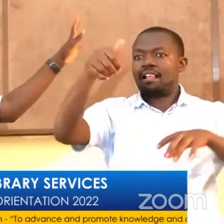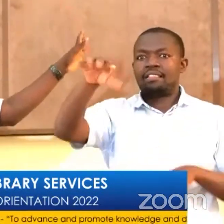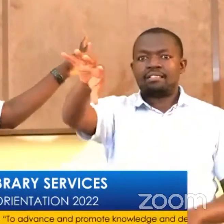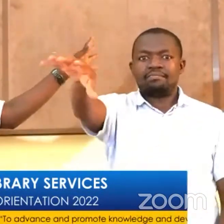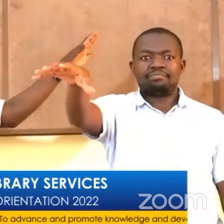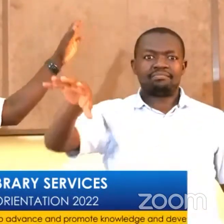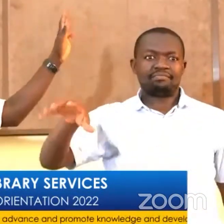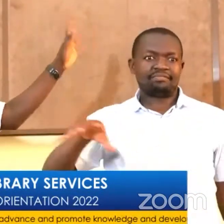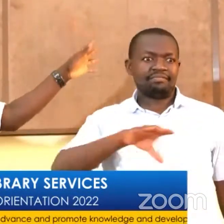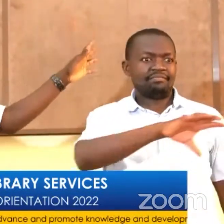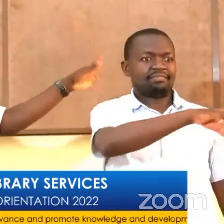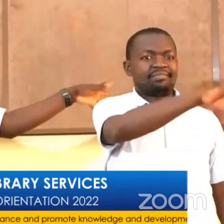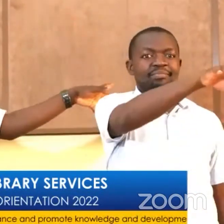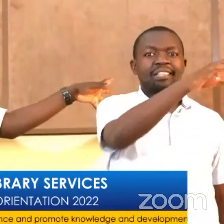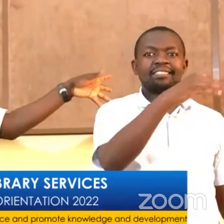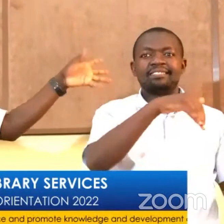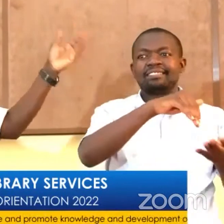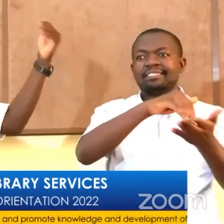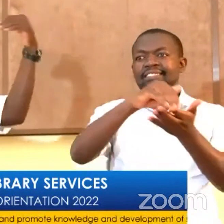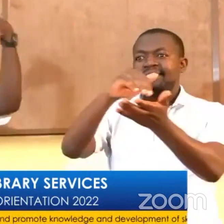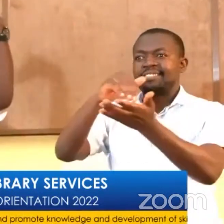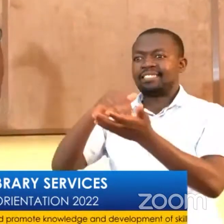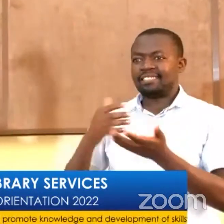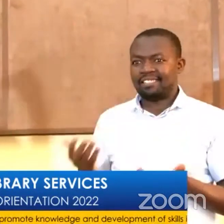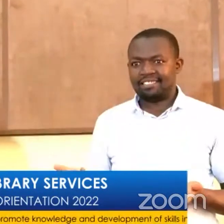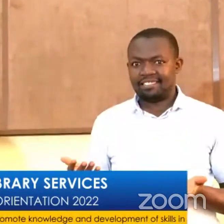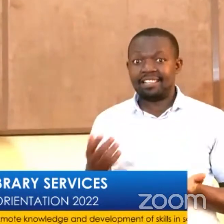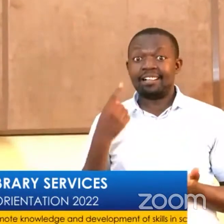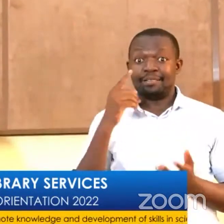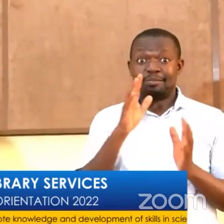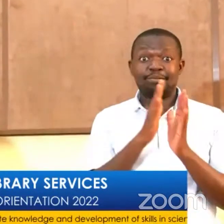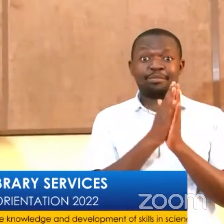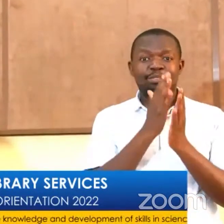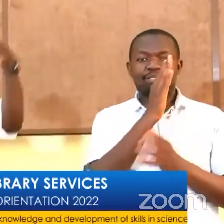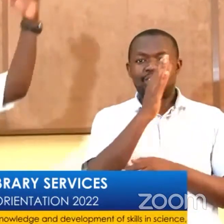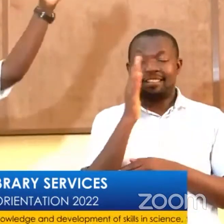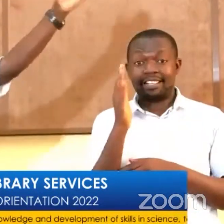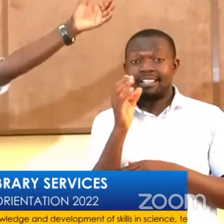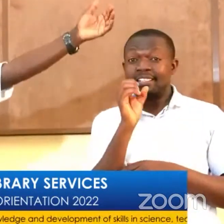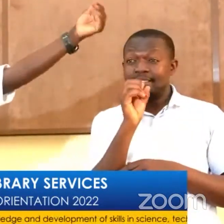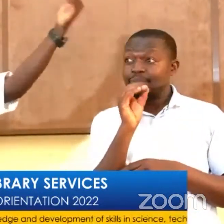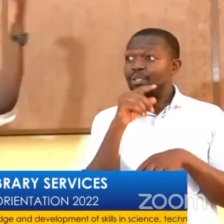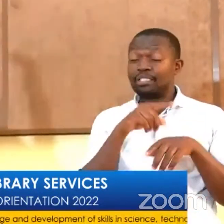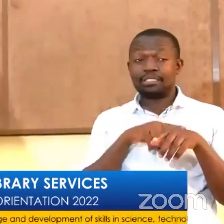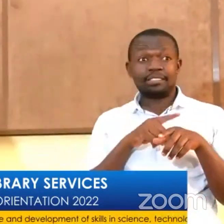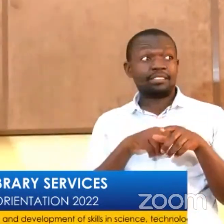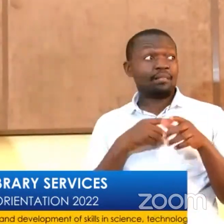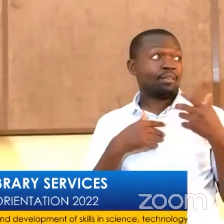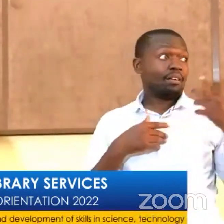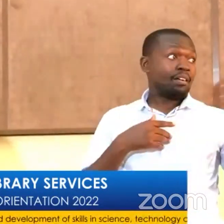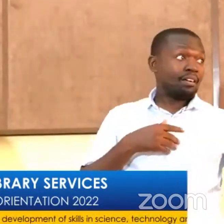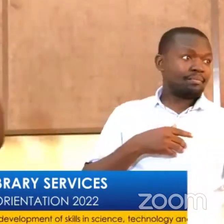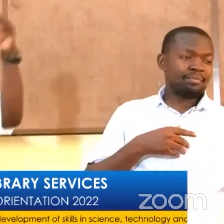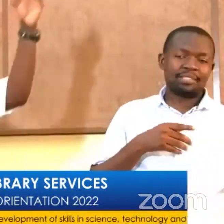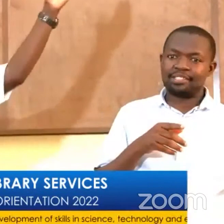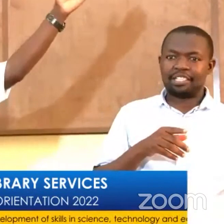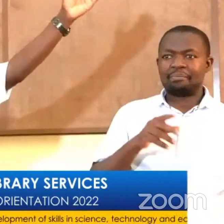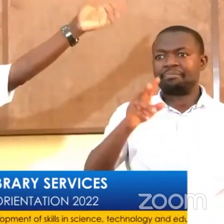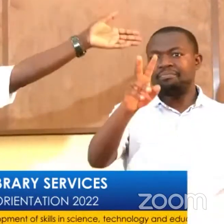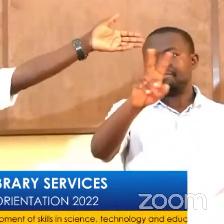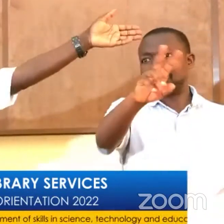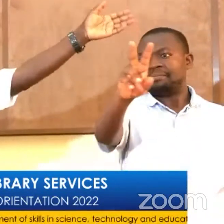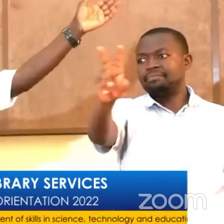branch center service centers for the library. So when you are there, it is the same service, but at